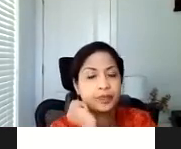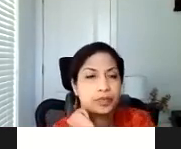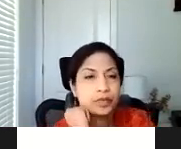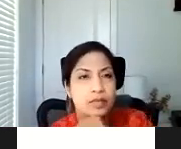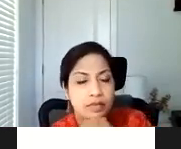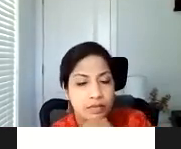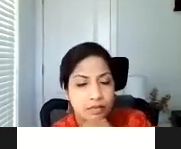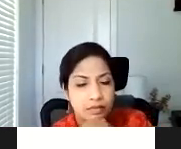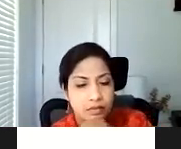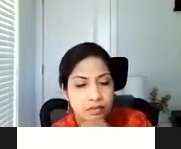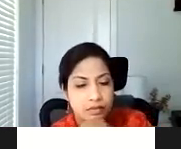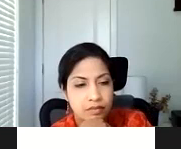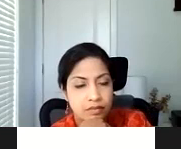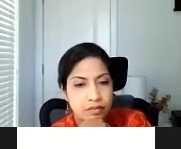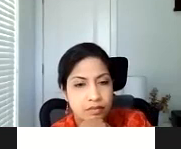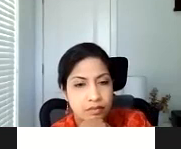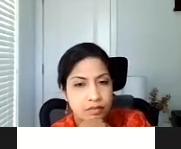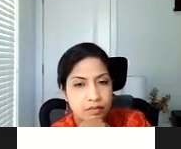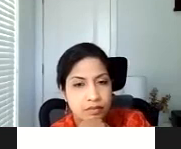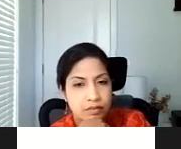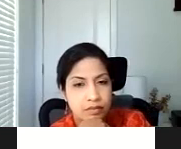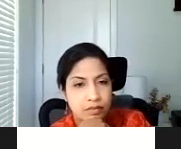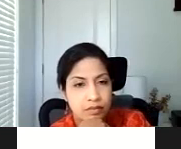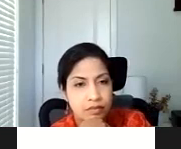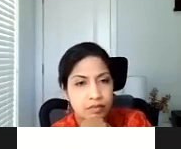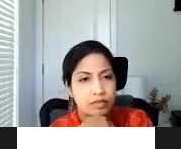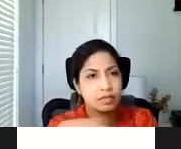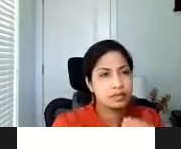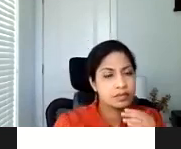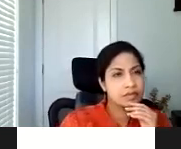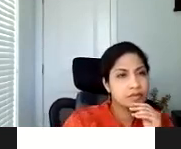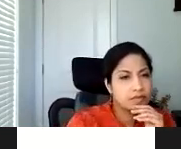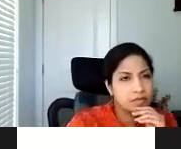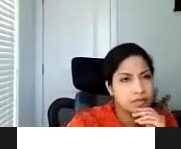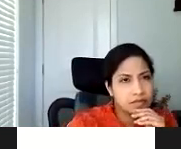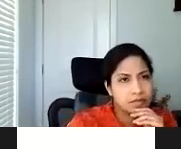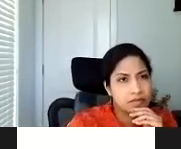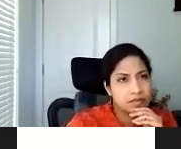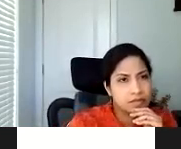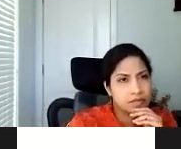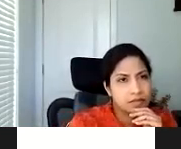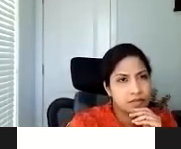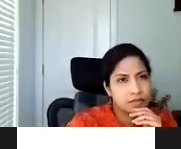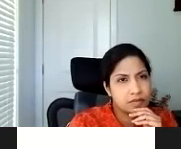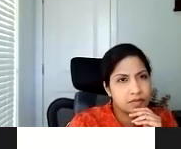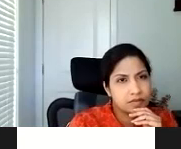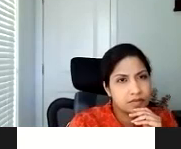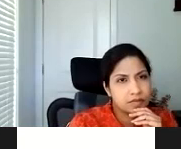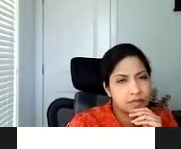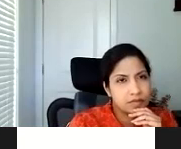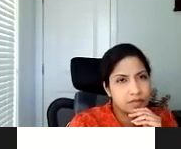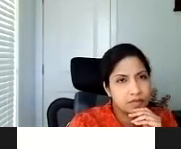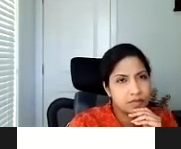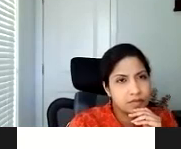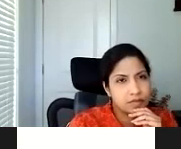months, it was very effective, this whole training package that Will is talking about, and all the WhatsApp groups and the support.